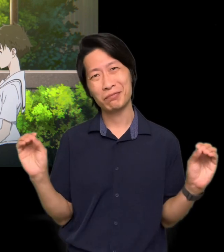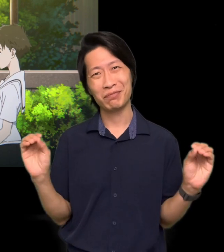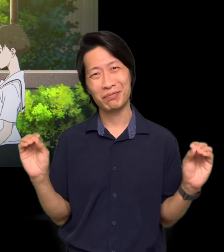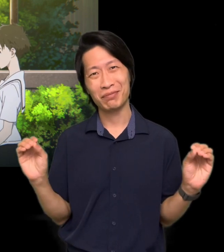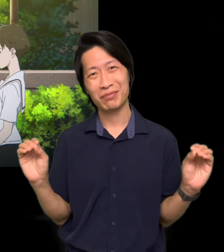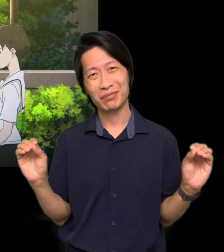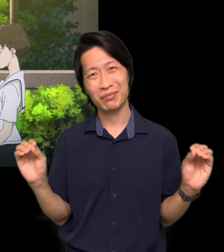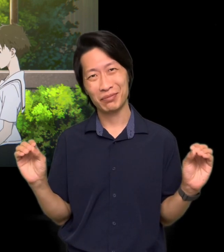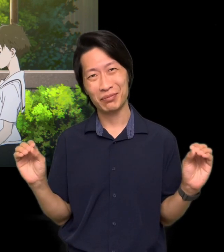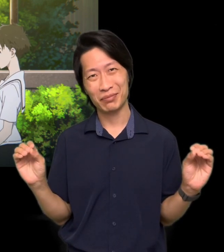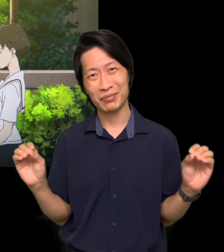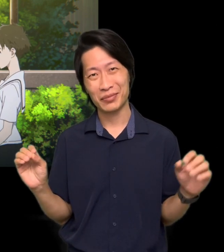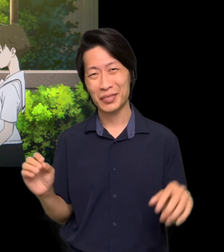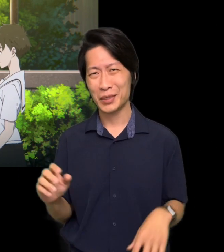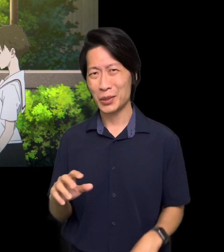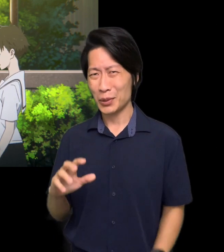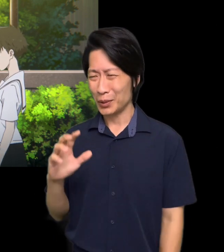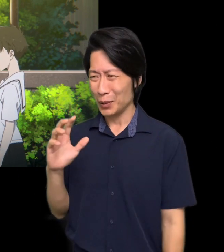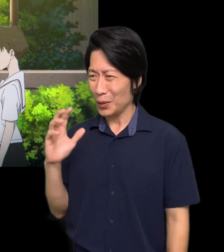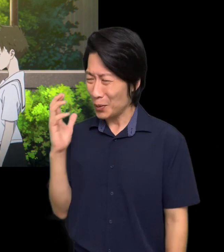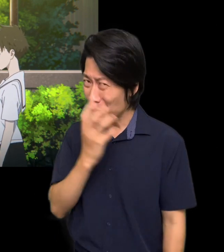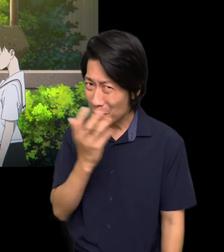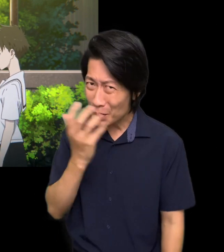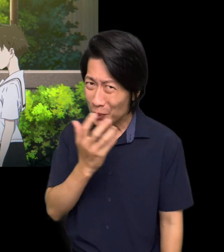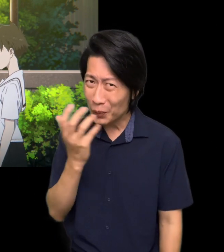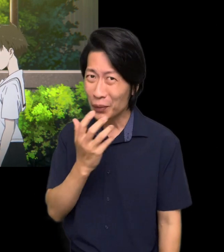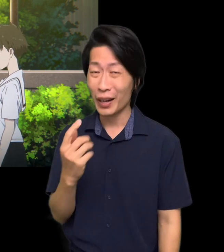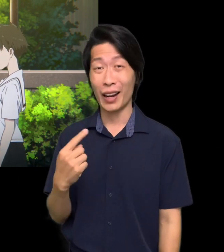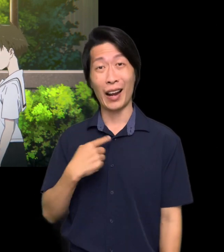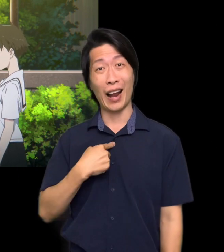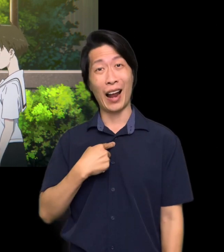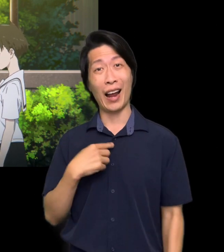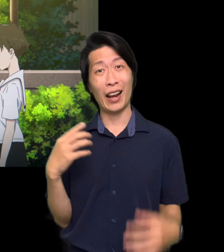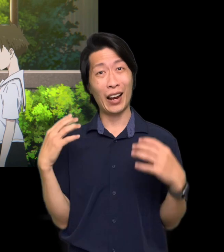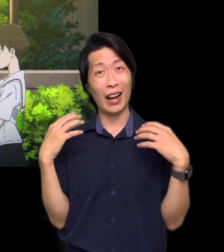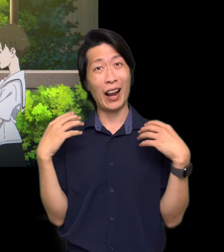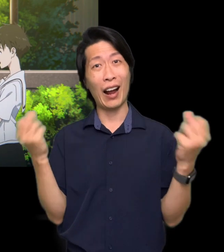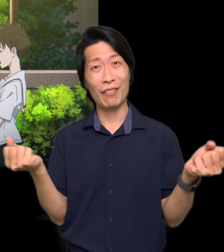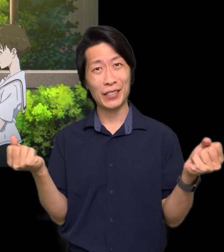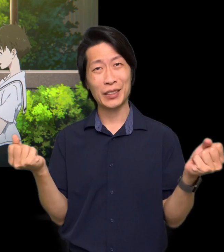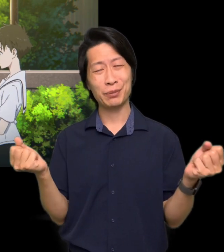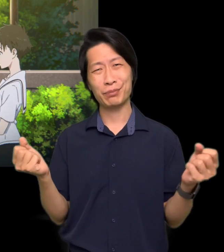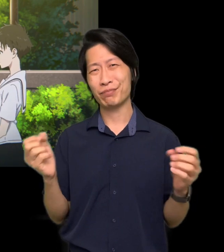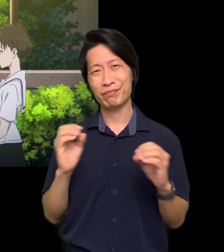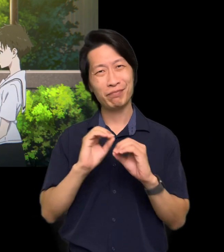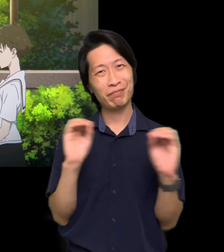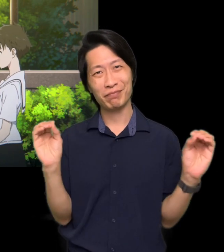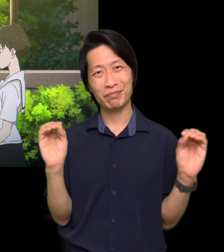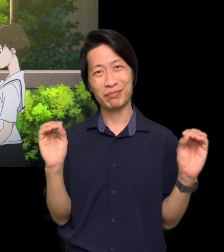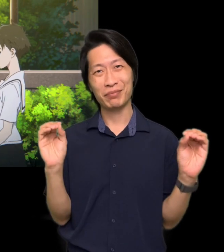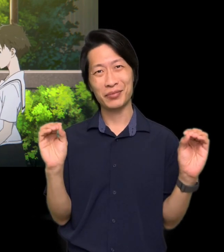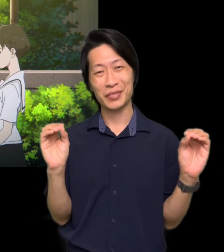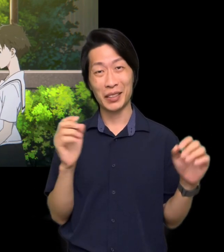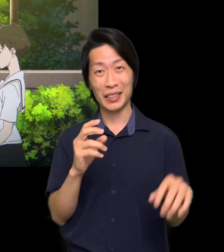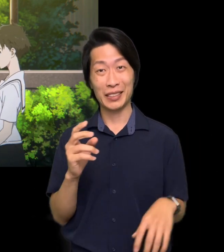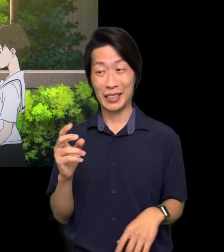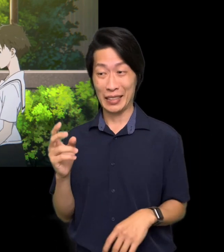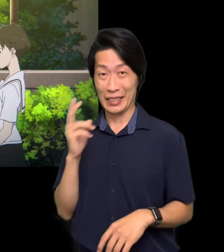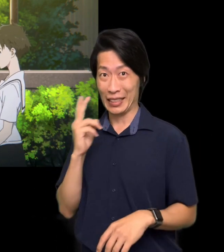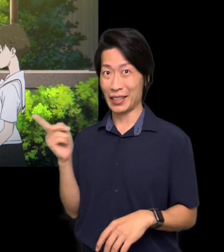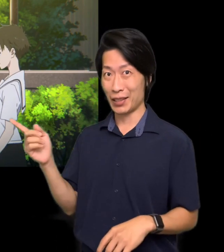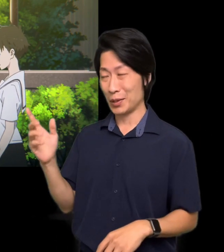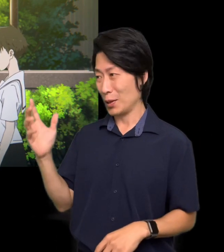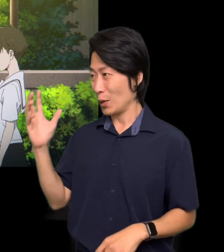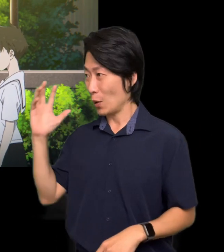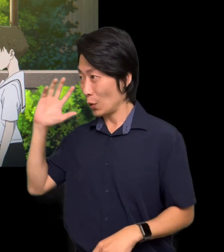That kind of confidence I don't have. Wow. That kind of confidence I don't